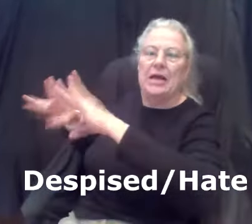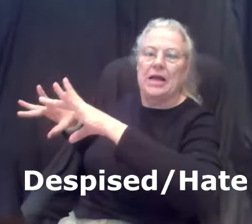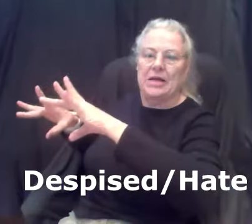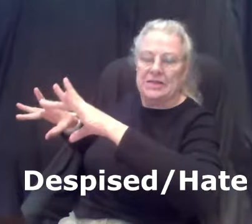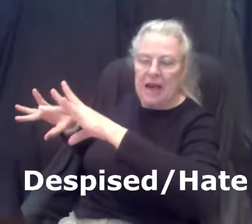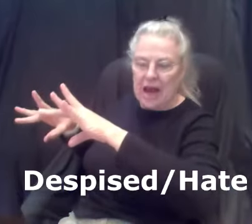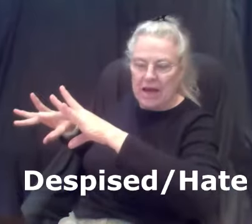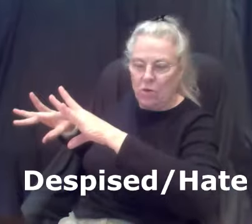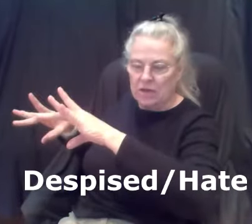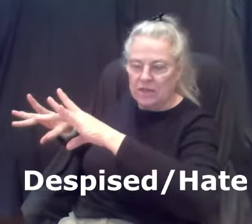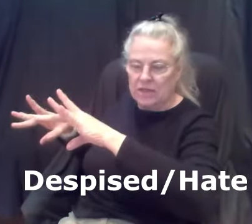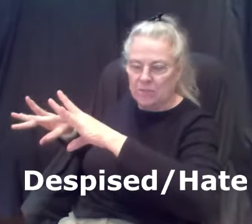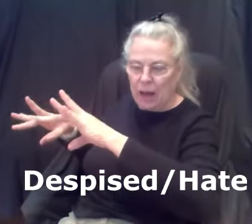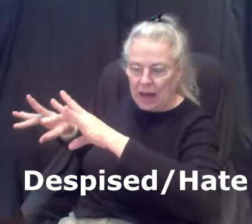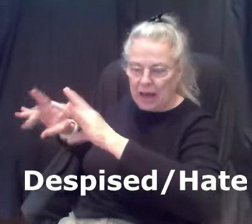It's hate or despise.